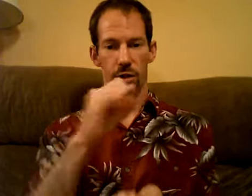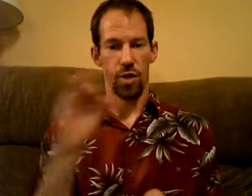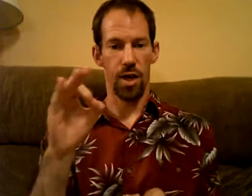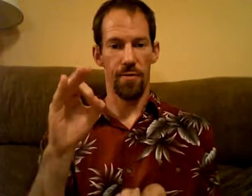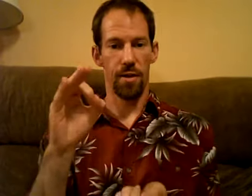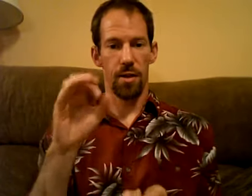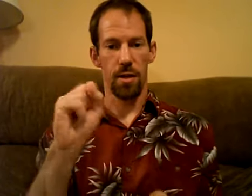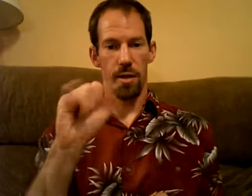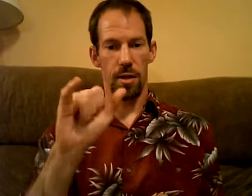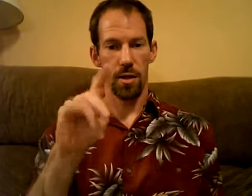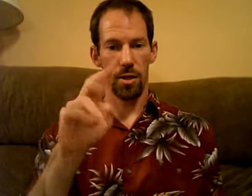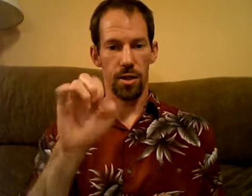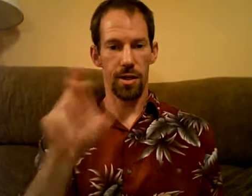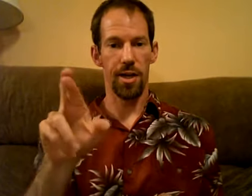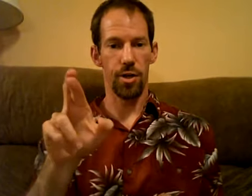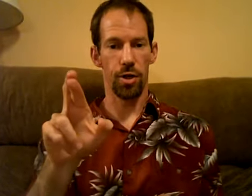Chuck Snyder,